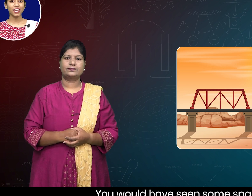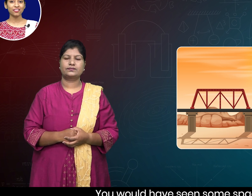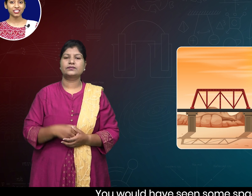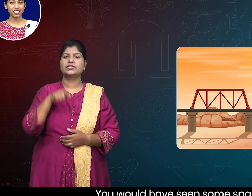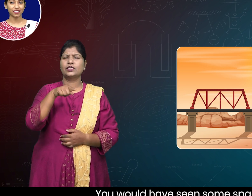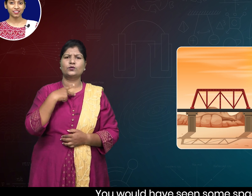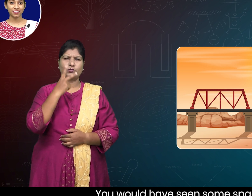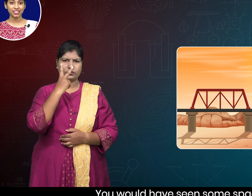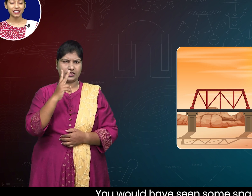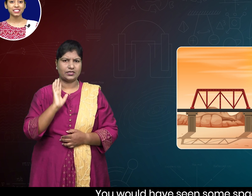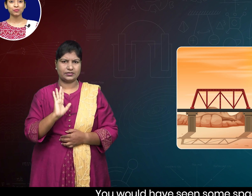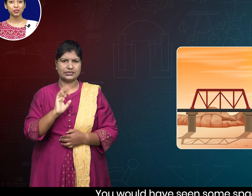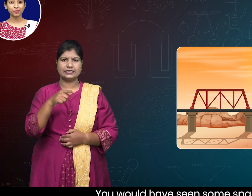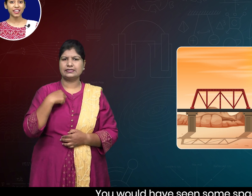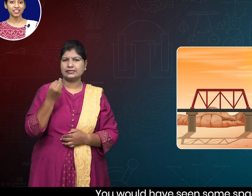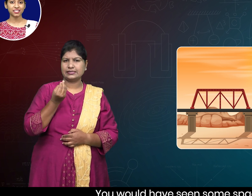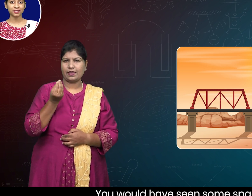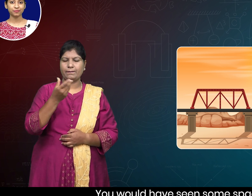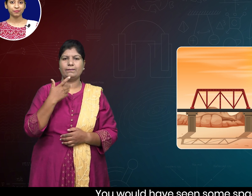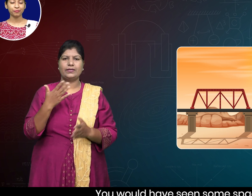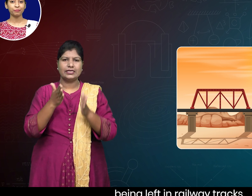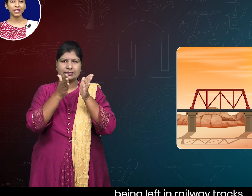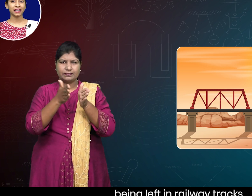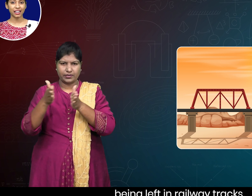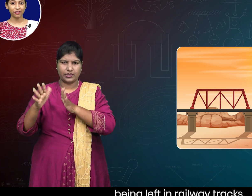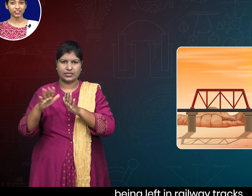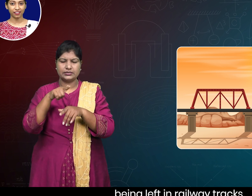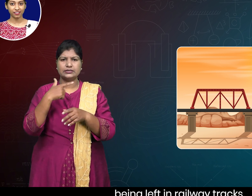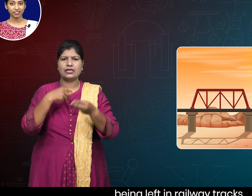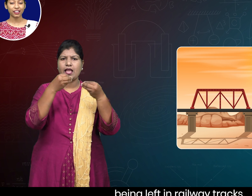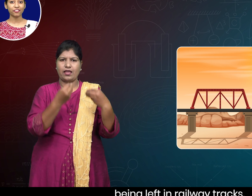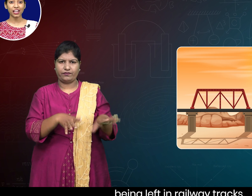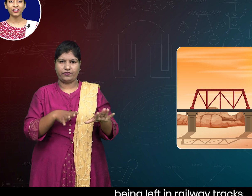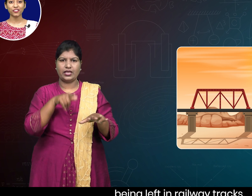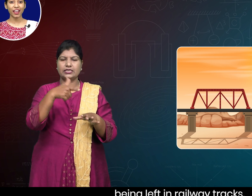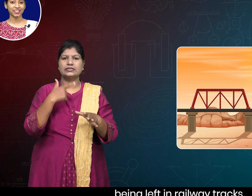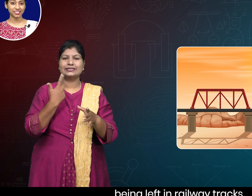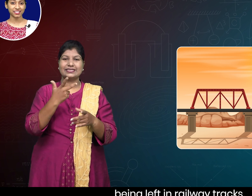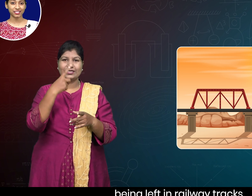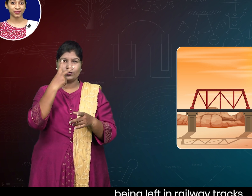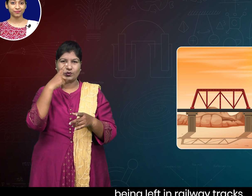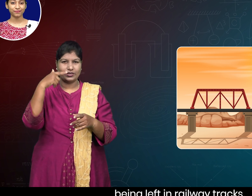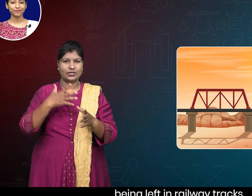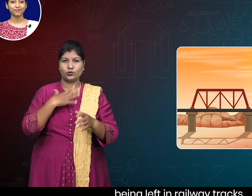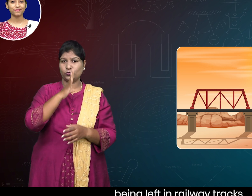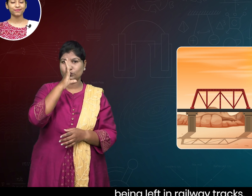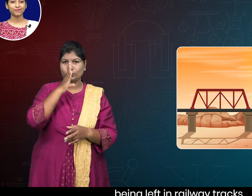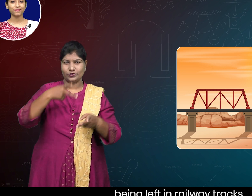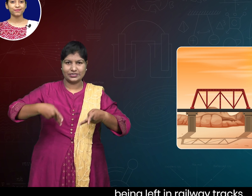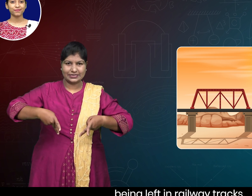You would have seen some space being left in railway tracks.